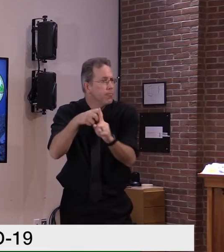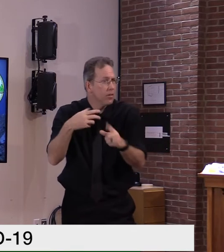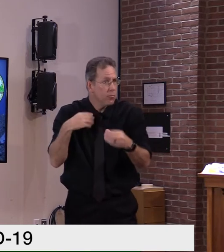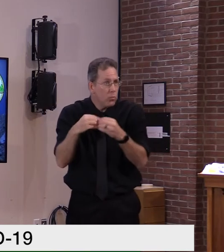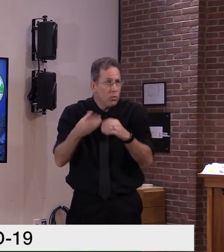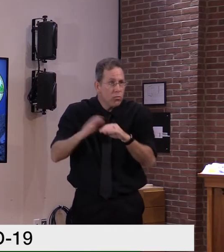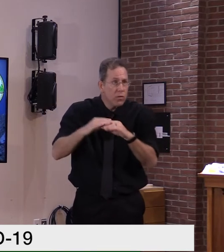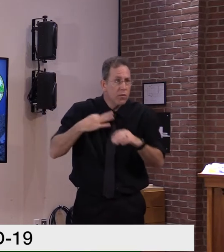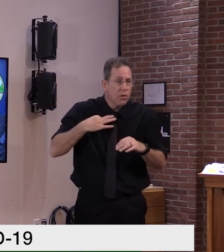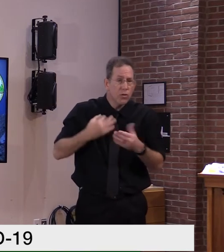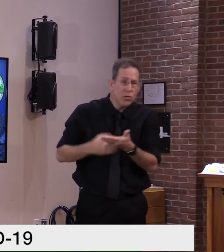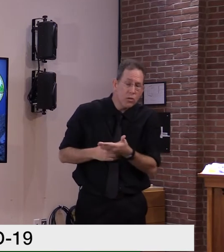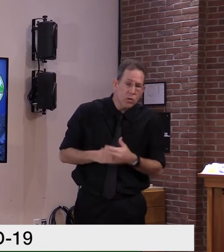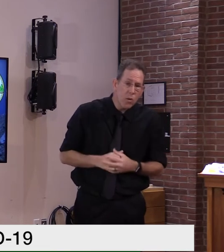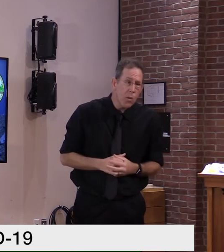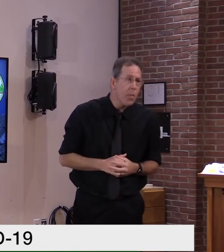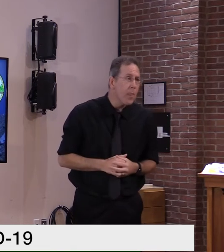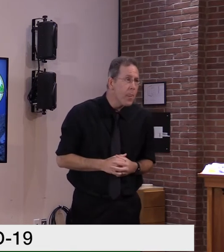out.